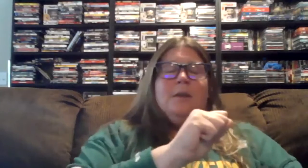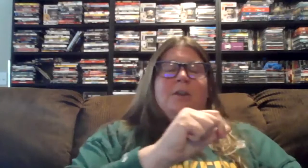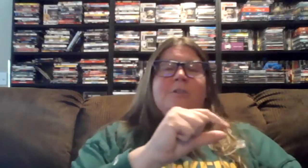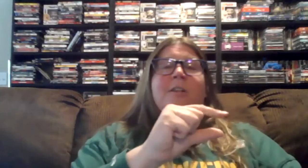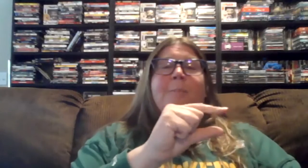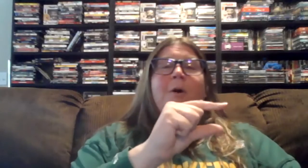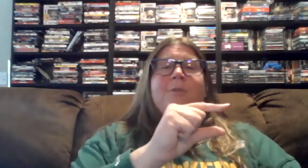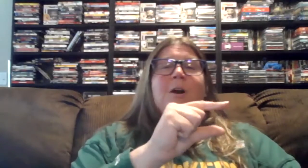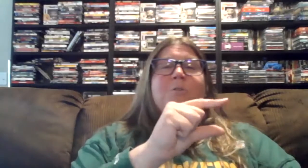you're supposed to go